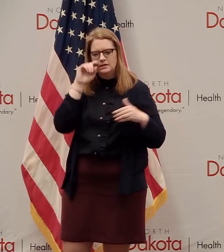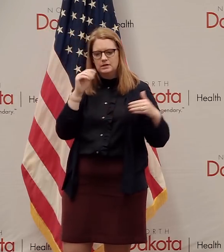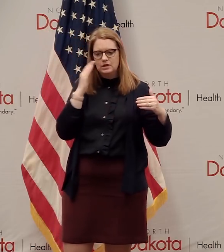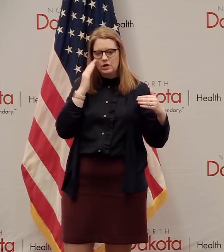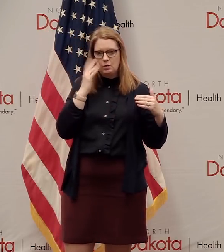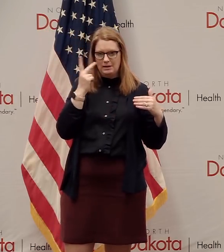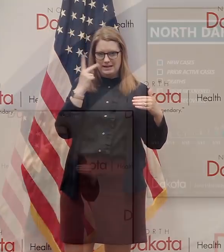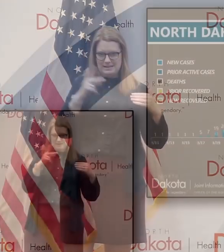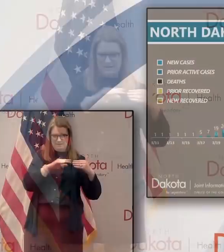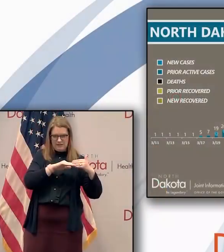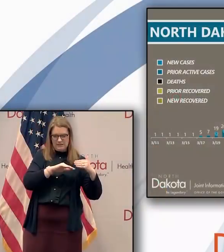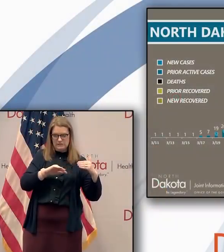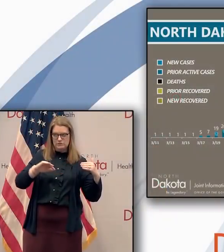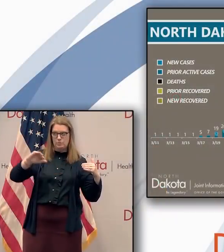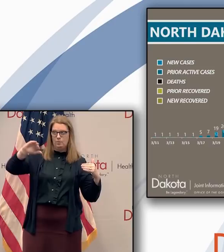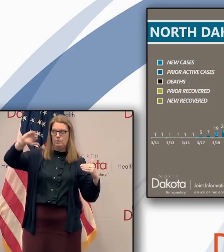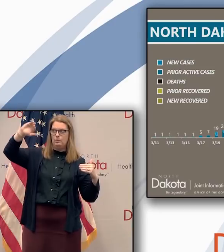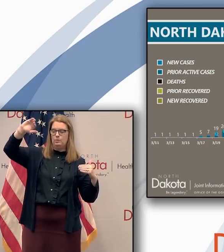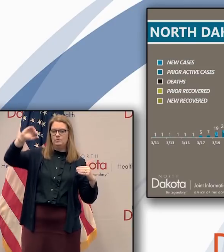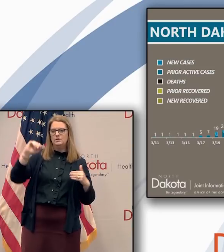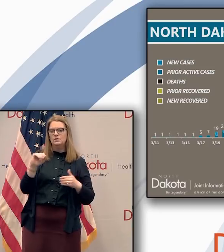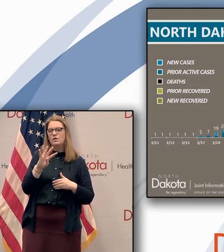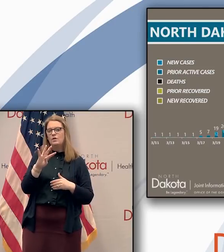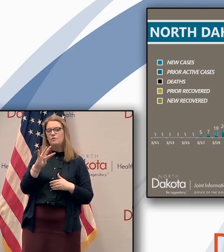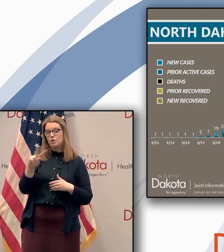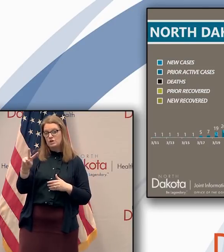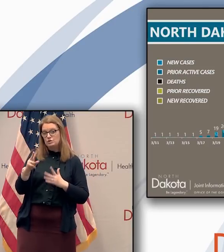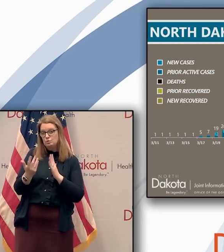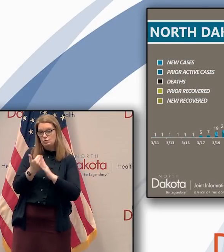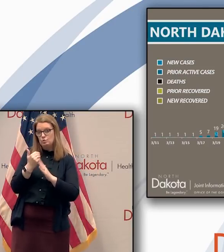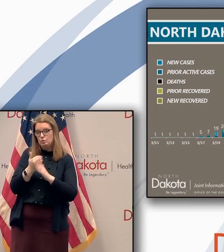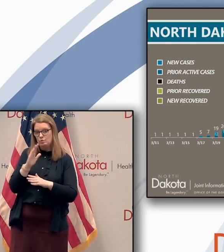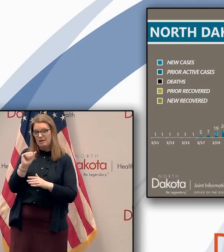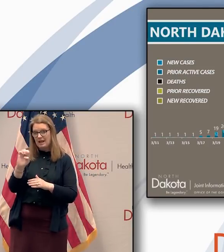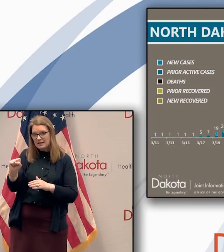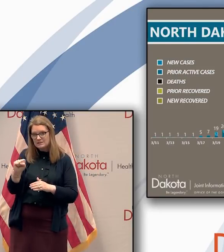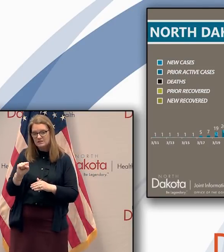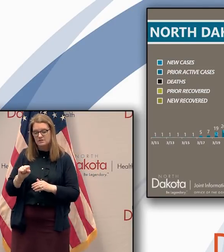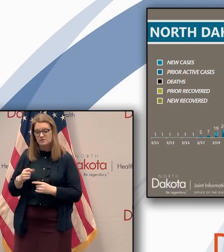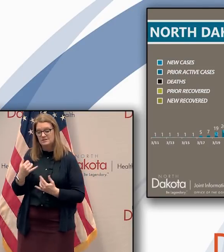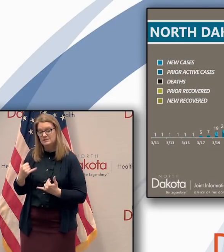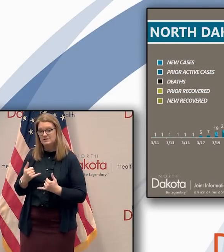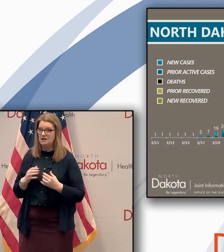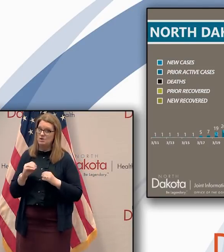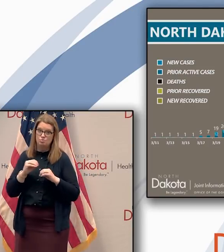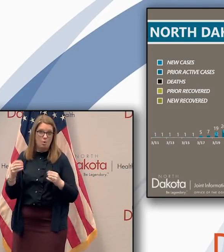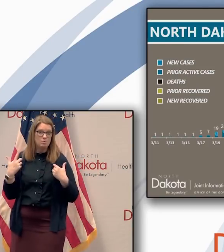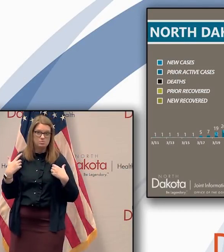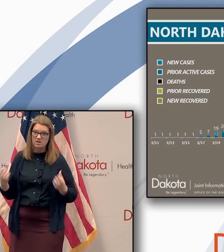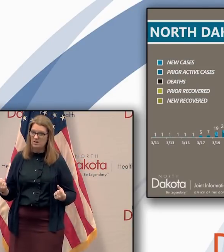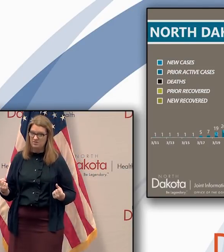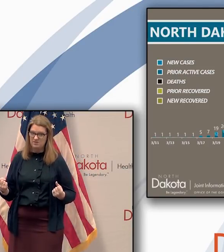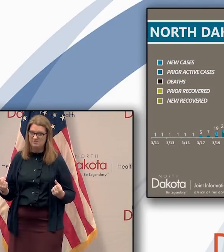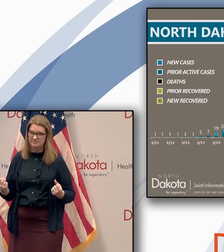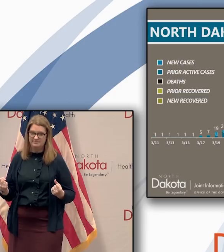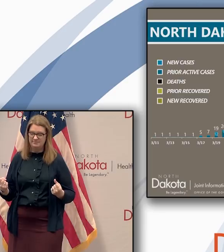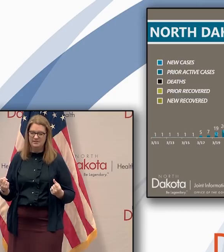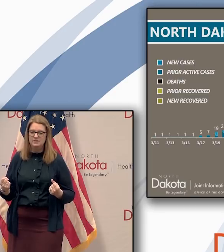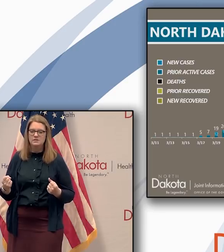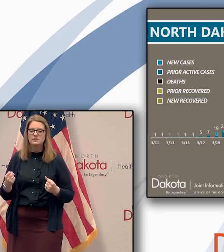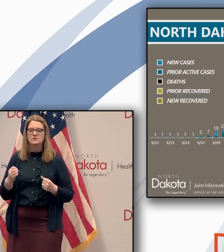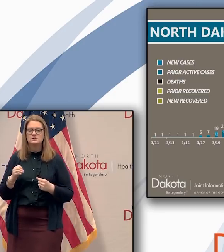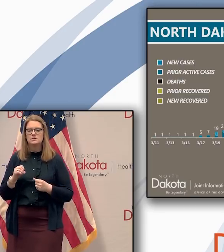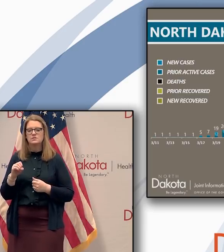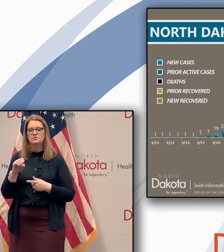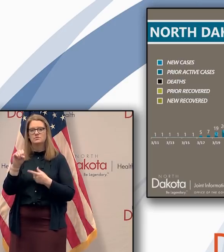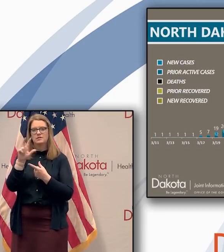heading skyward here. 42 new cases, no recovered cases, but a net of